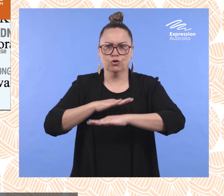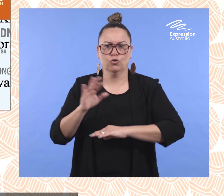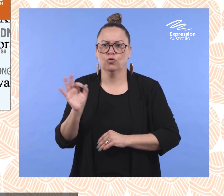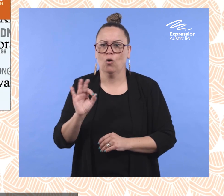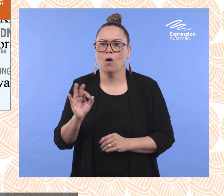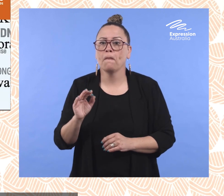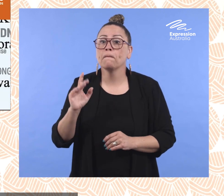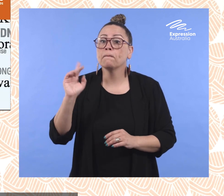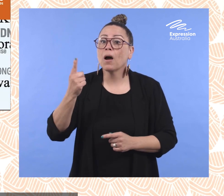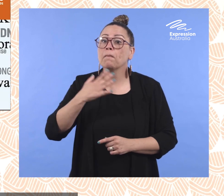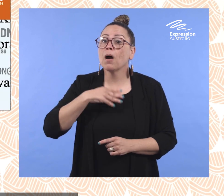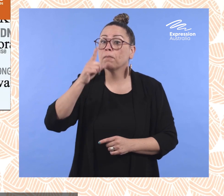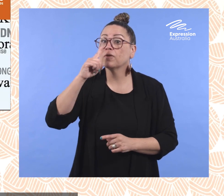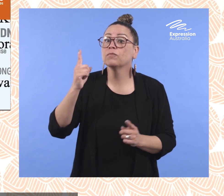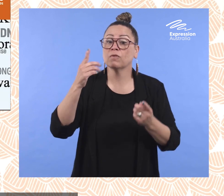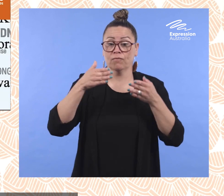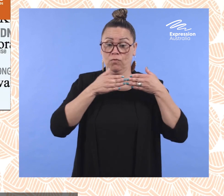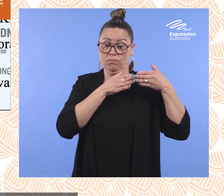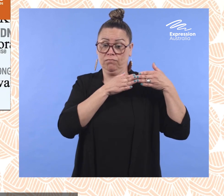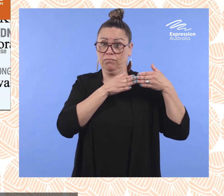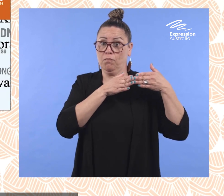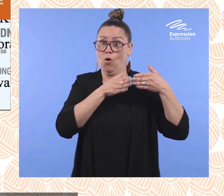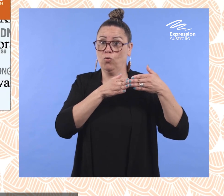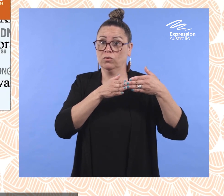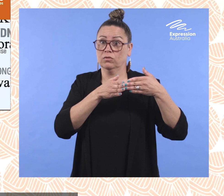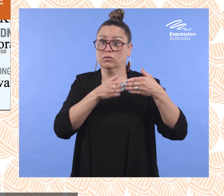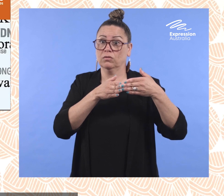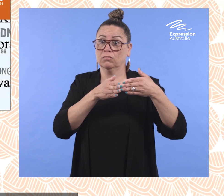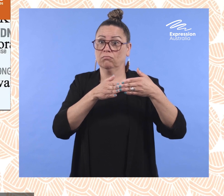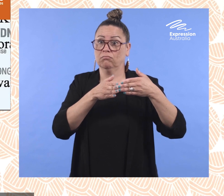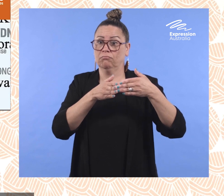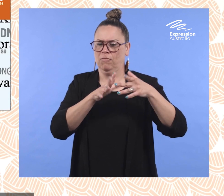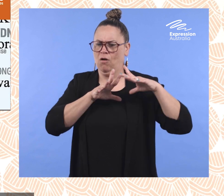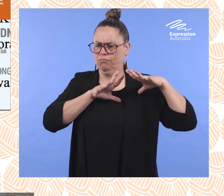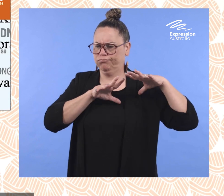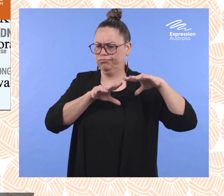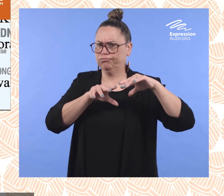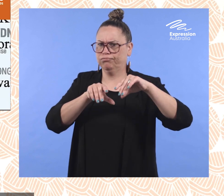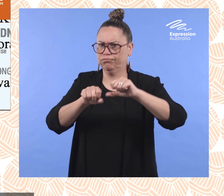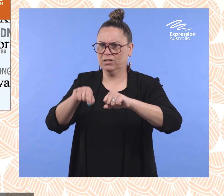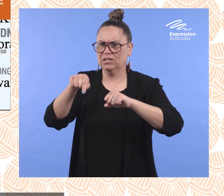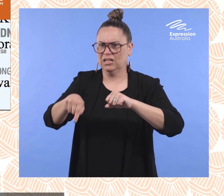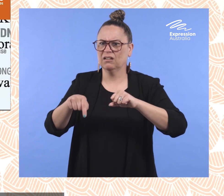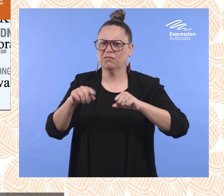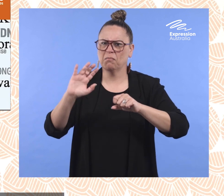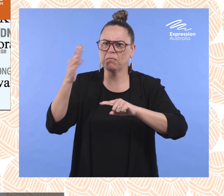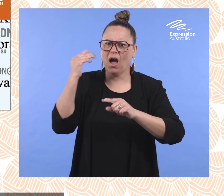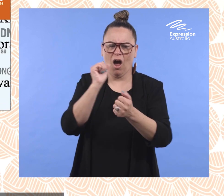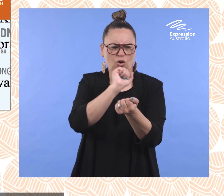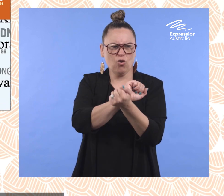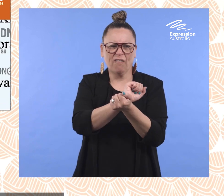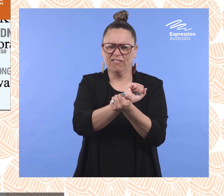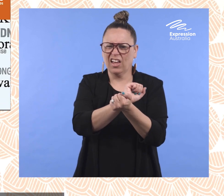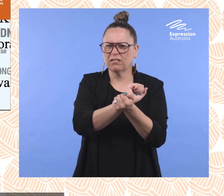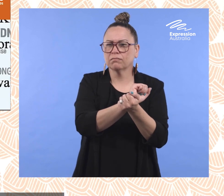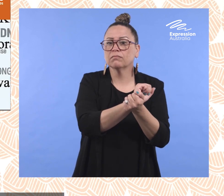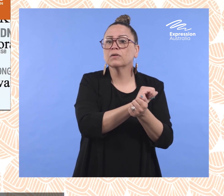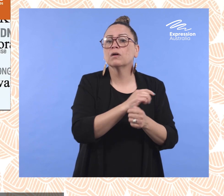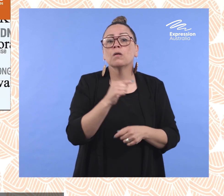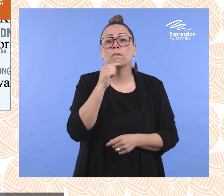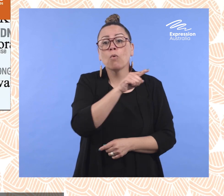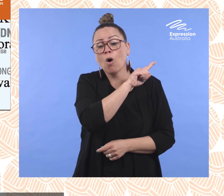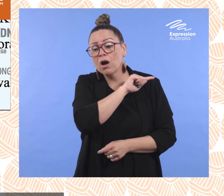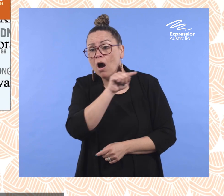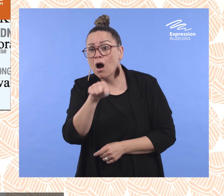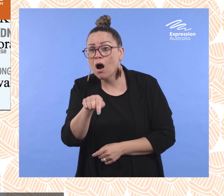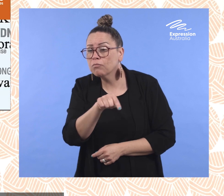of my ancestors was on the First Fleet as a convict, and their son came down